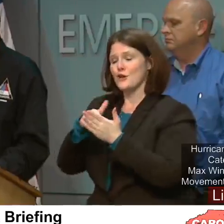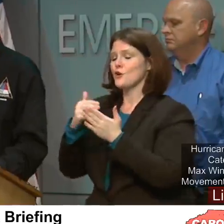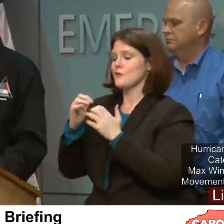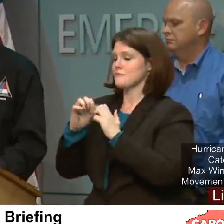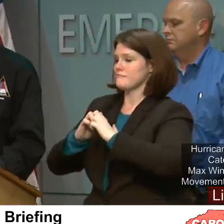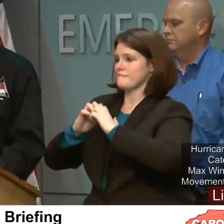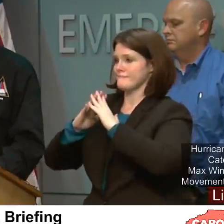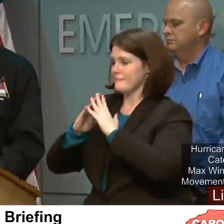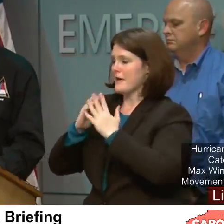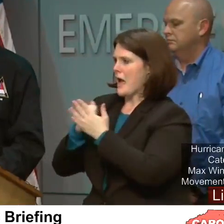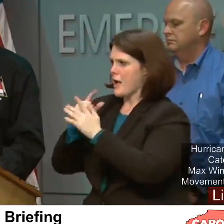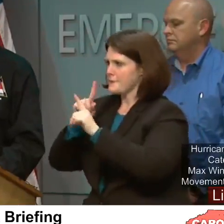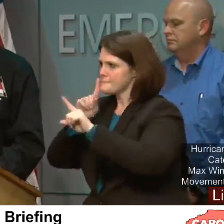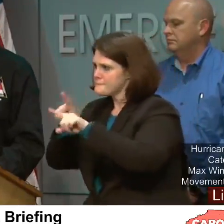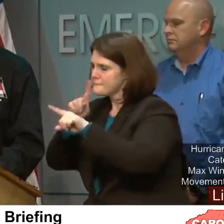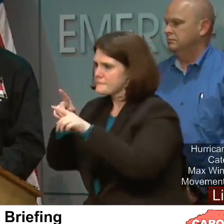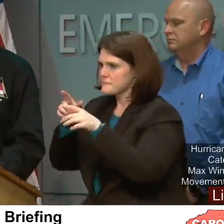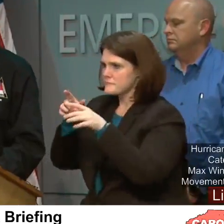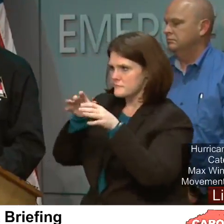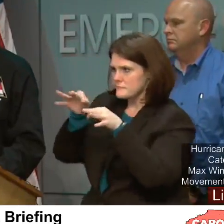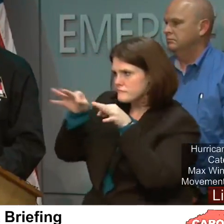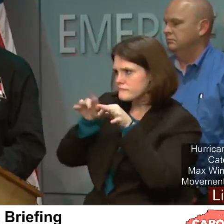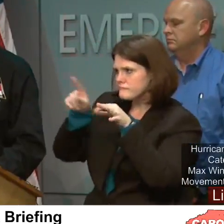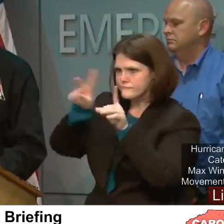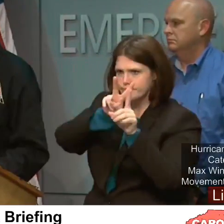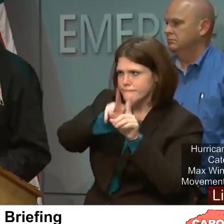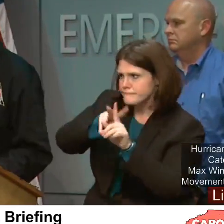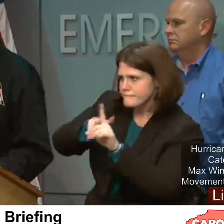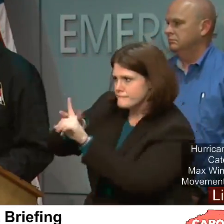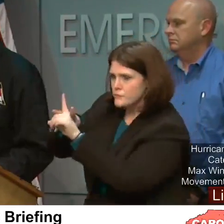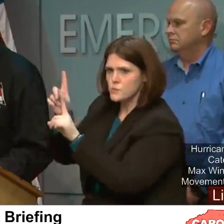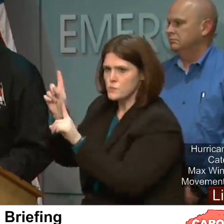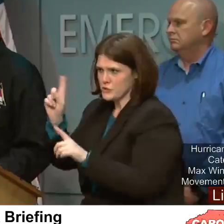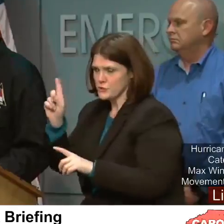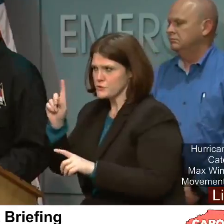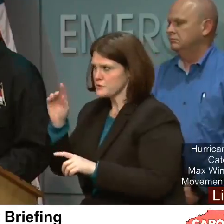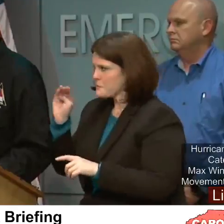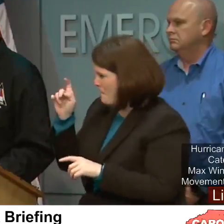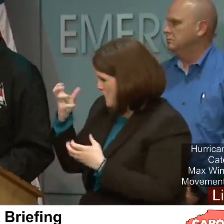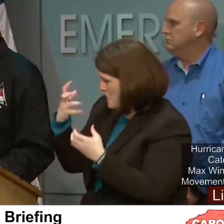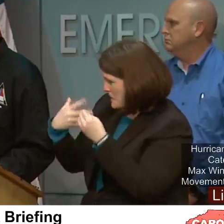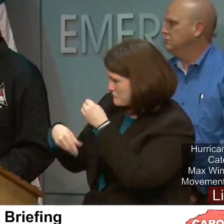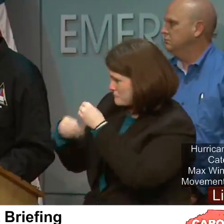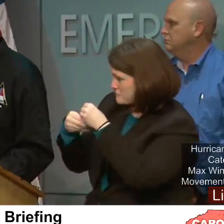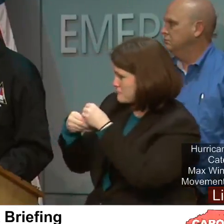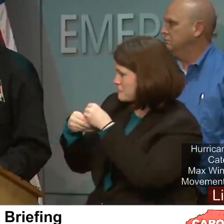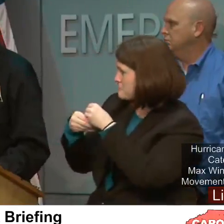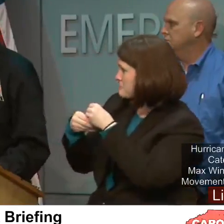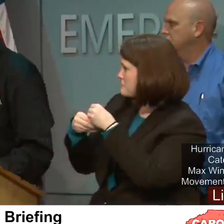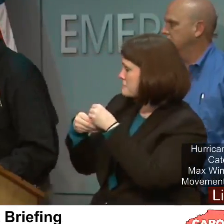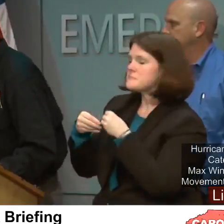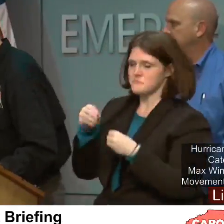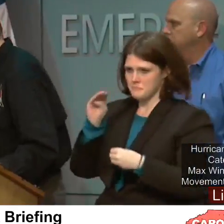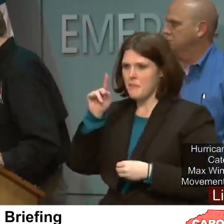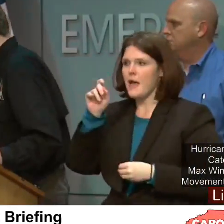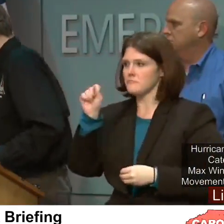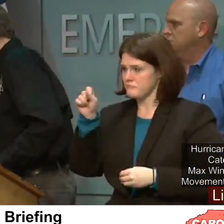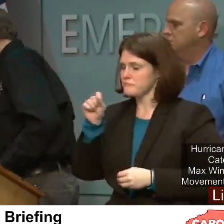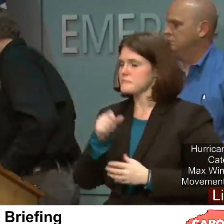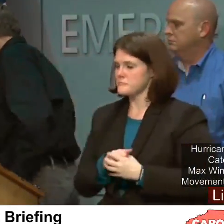to direct those resources where they are needed. Mike, you got anything you wanted to say about that? Yes, sir. You